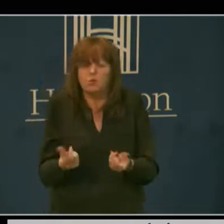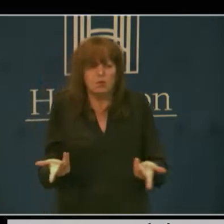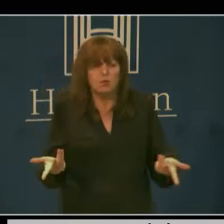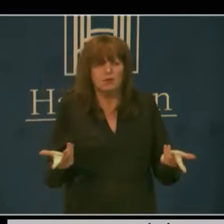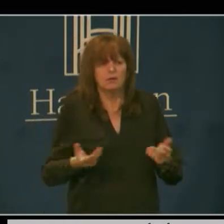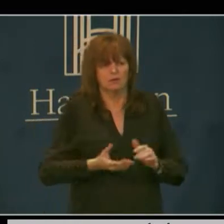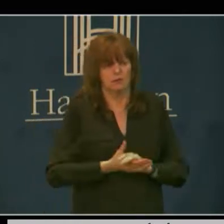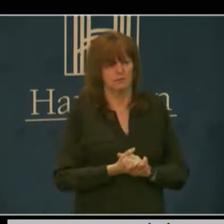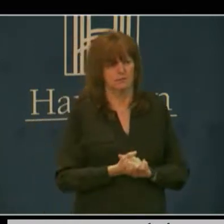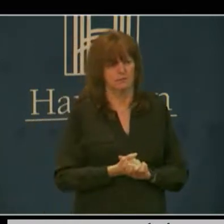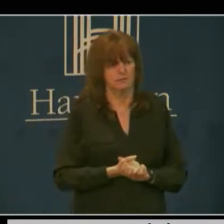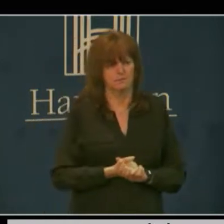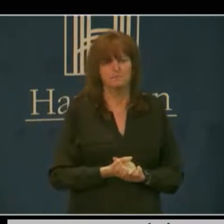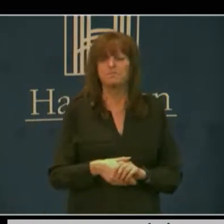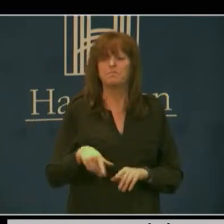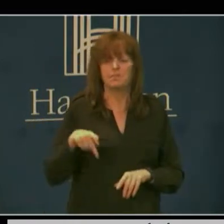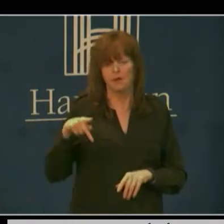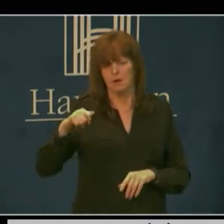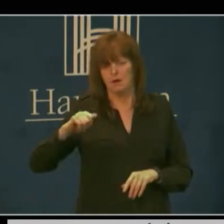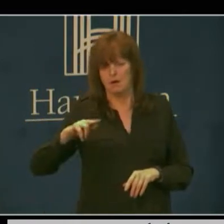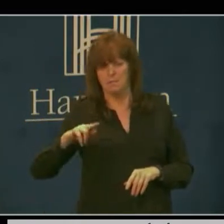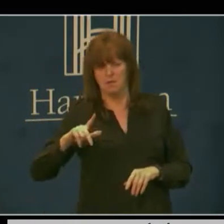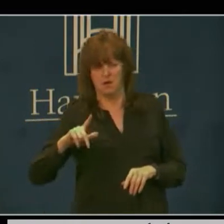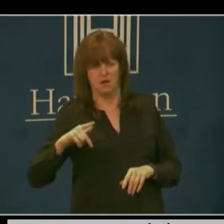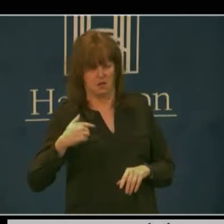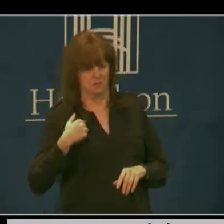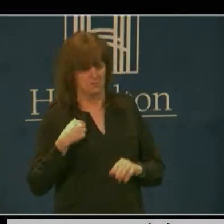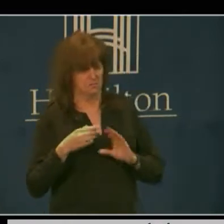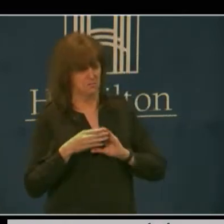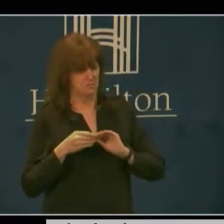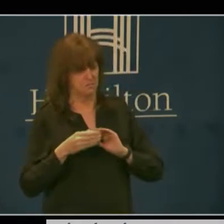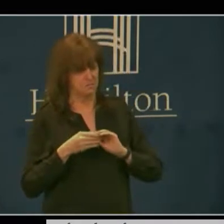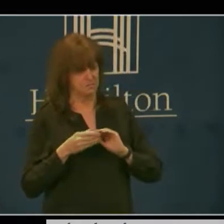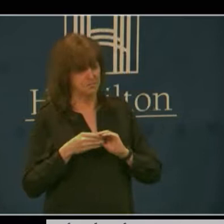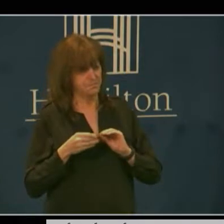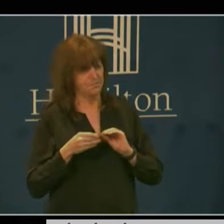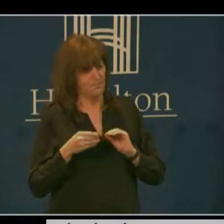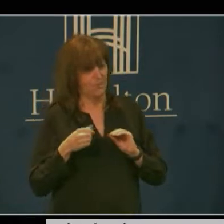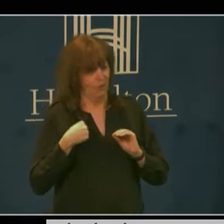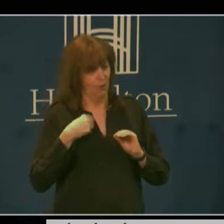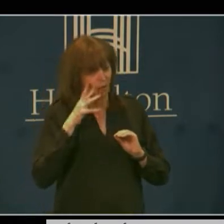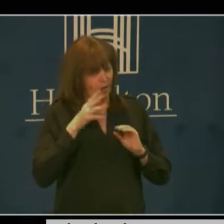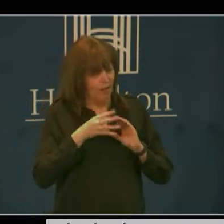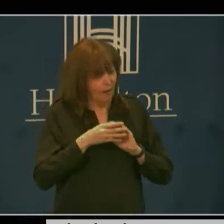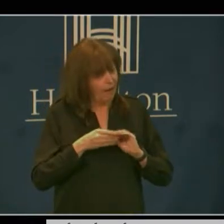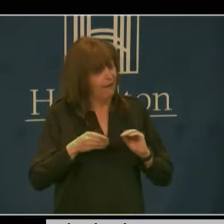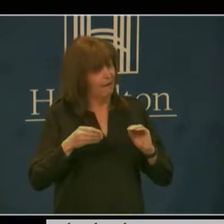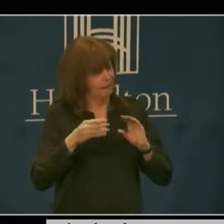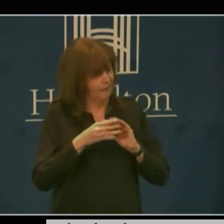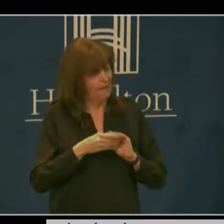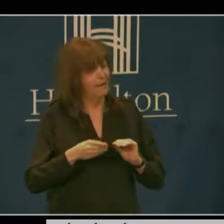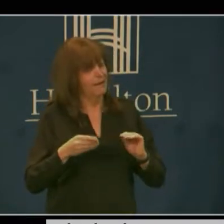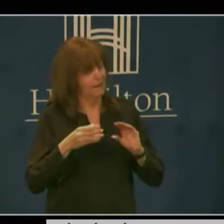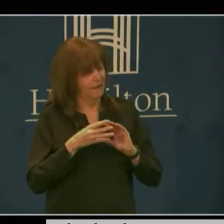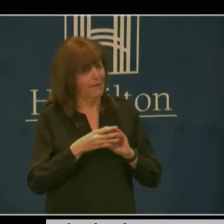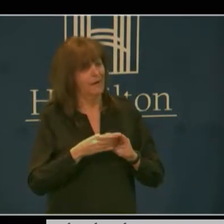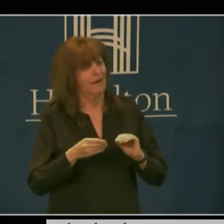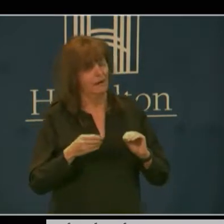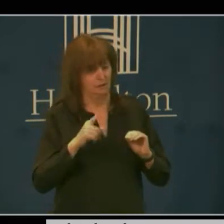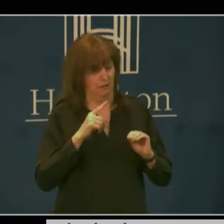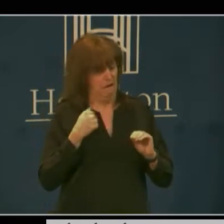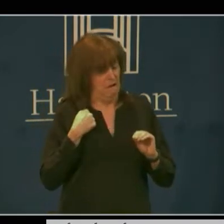my first two questions are a little long, I think. In my answer, bear with me. The rest I'll go faster through. But there's a lot to cover in this. And I first